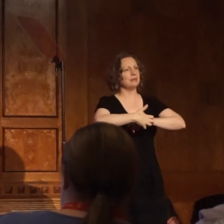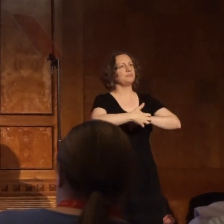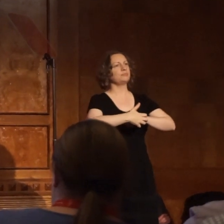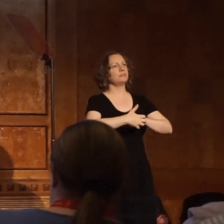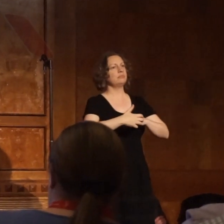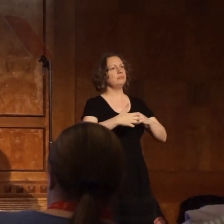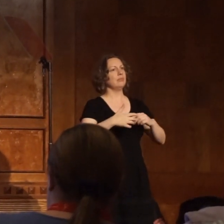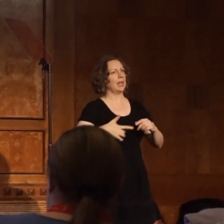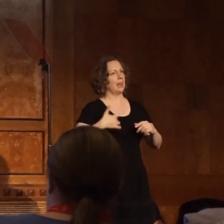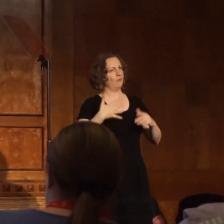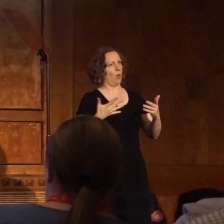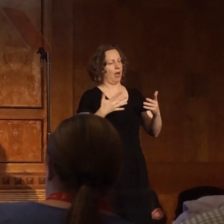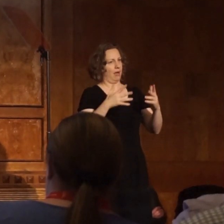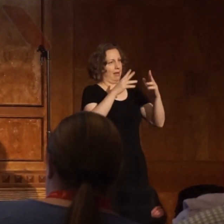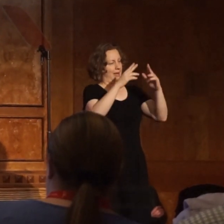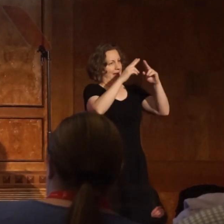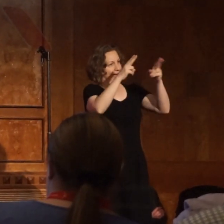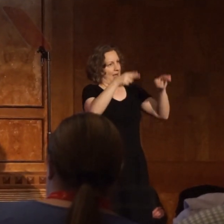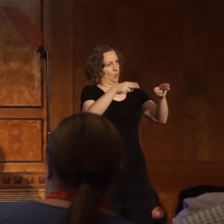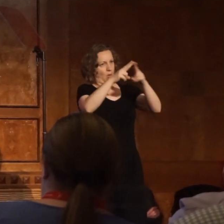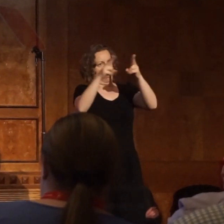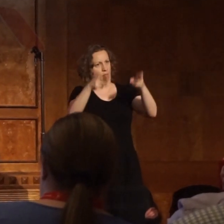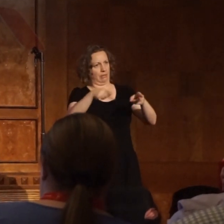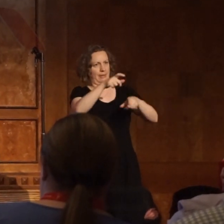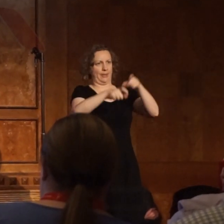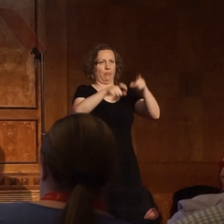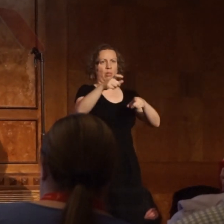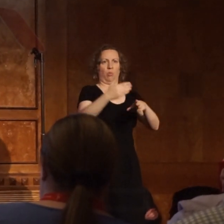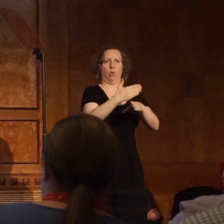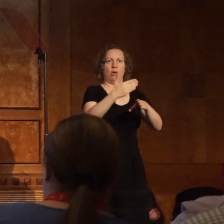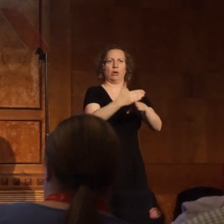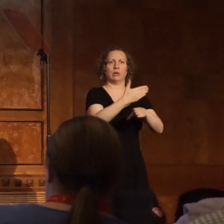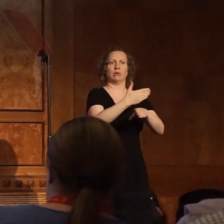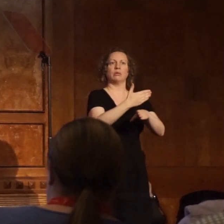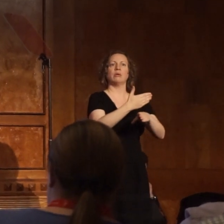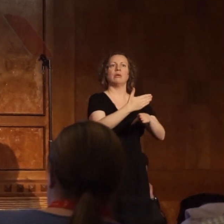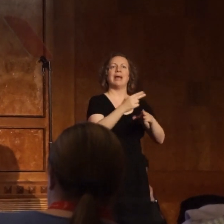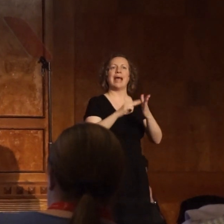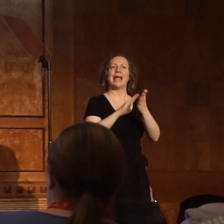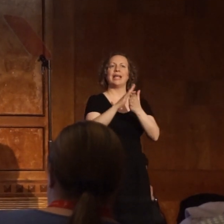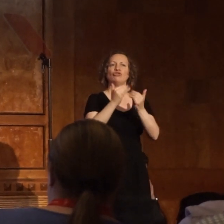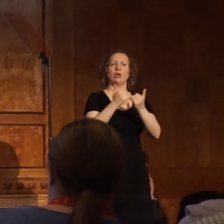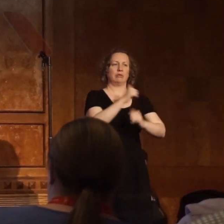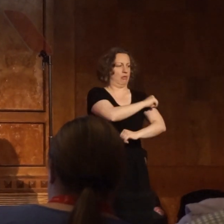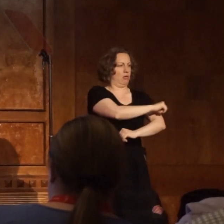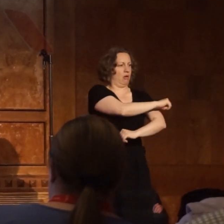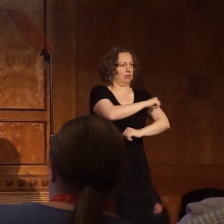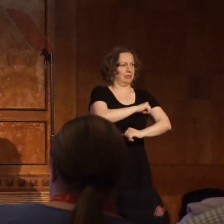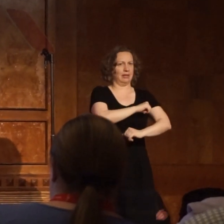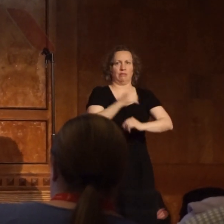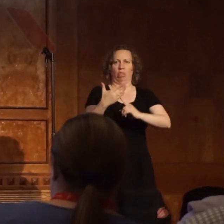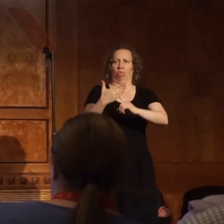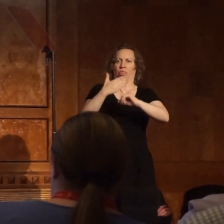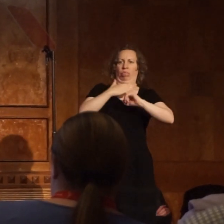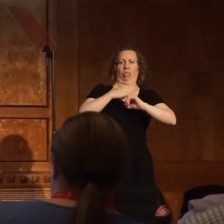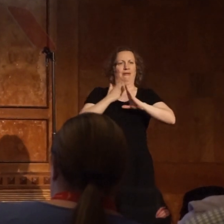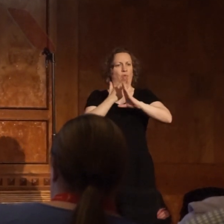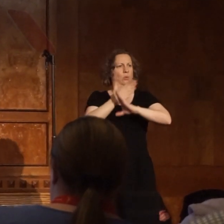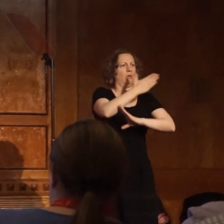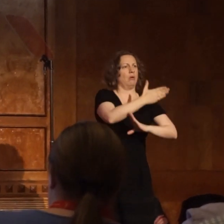work. We have NHS nurses being forced to visit food banks as they can't make ends